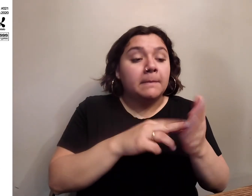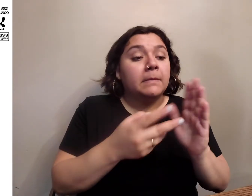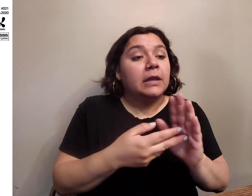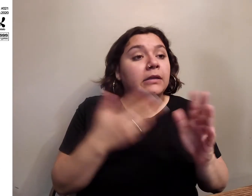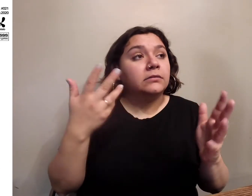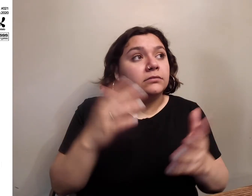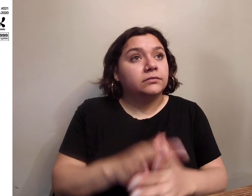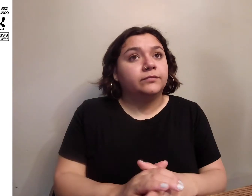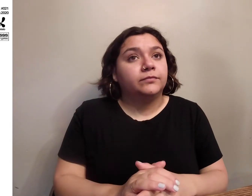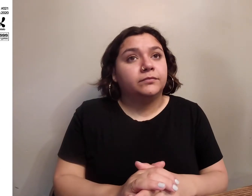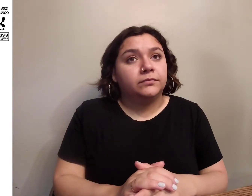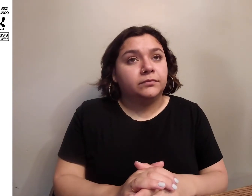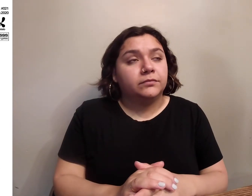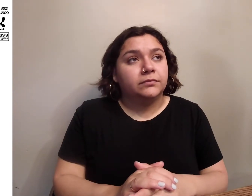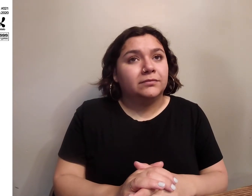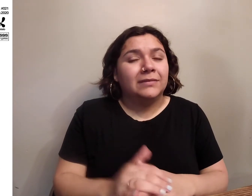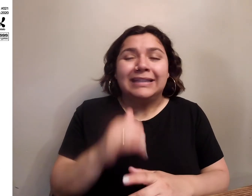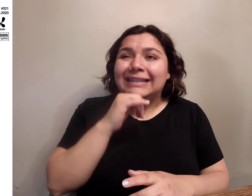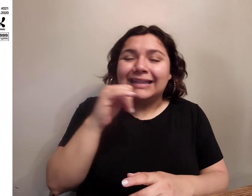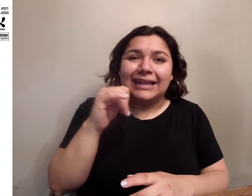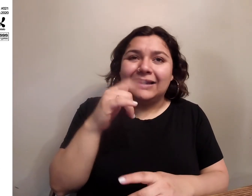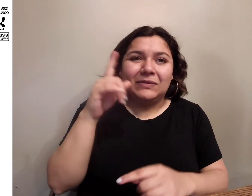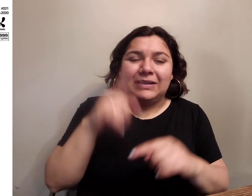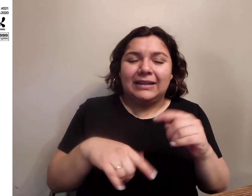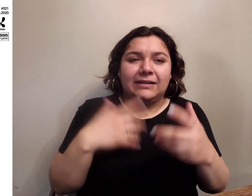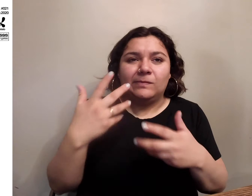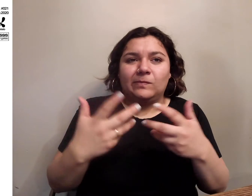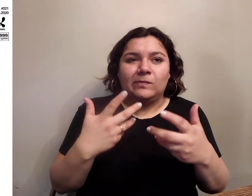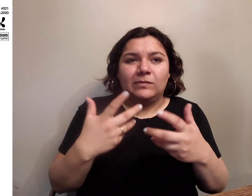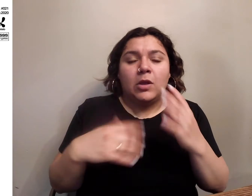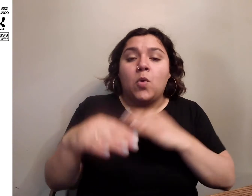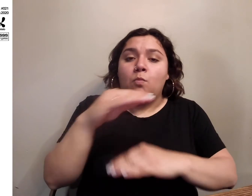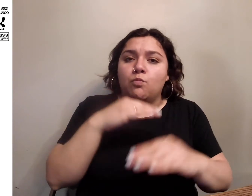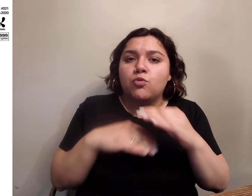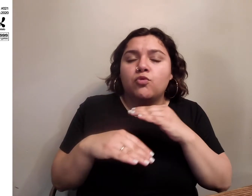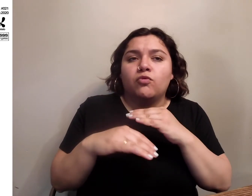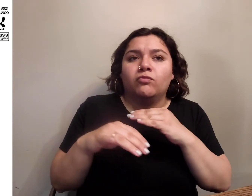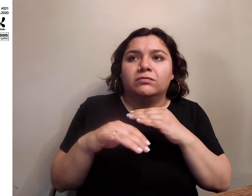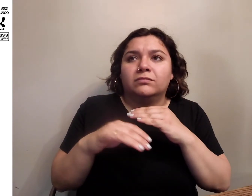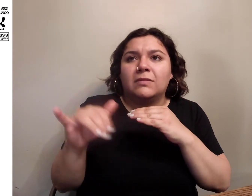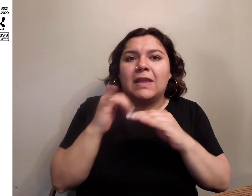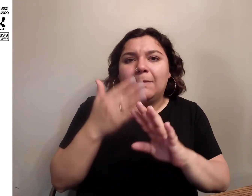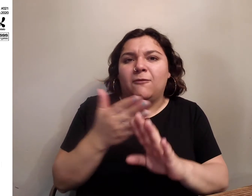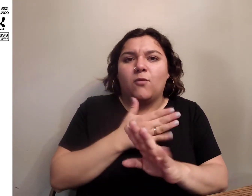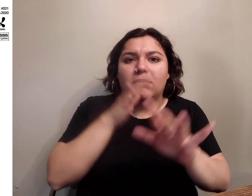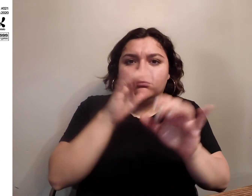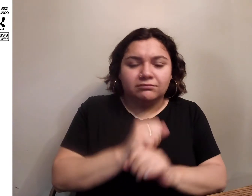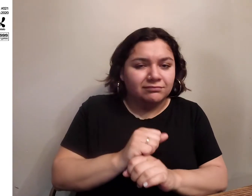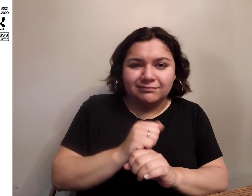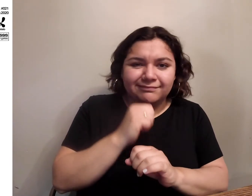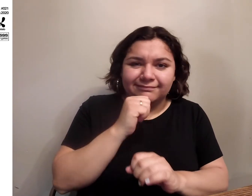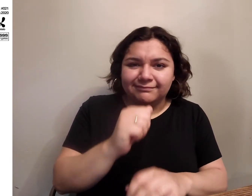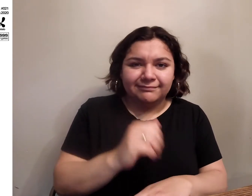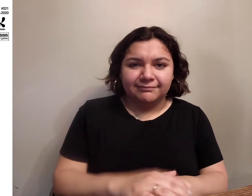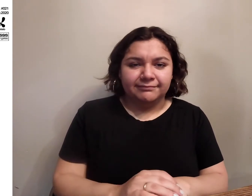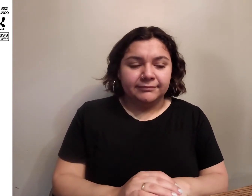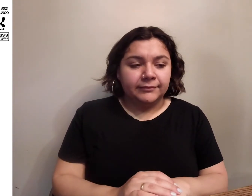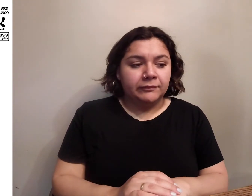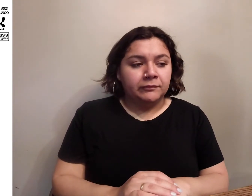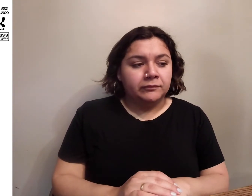that's going to be, we're not going to be able to move through it the way we're used to.